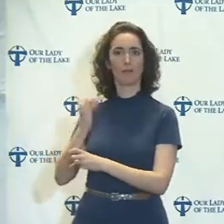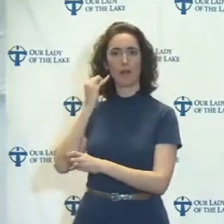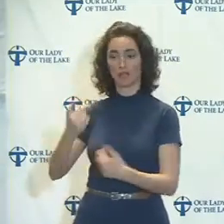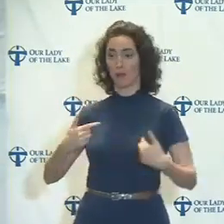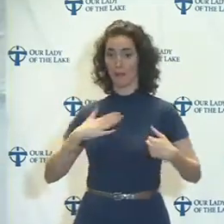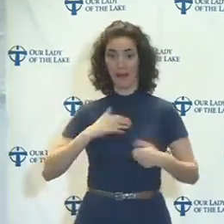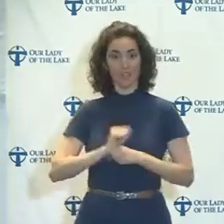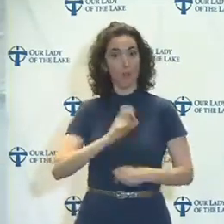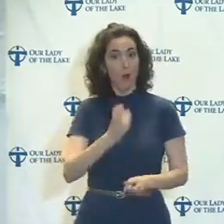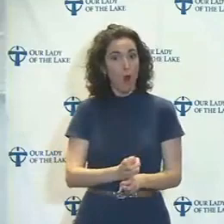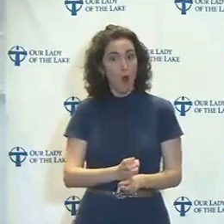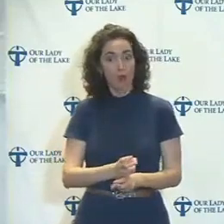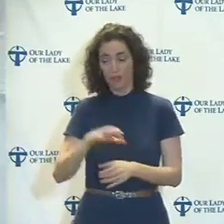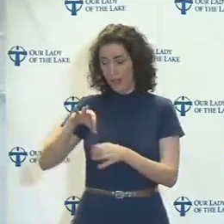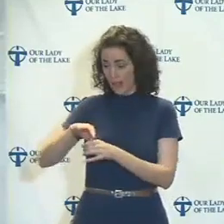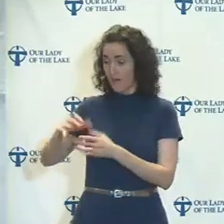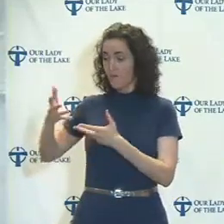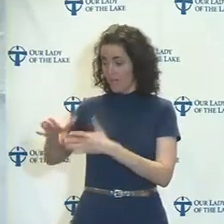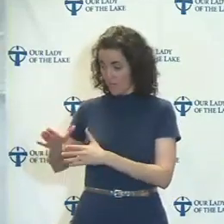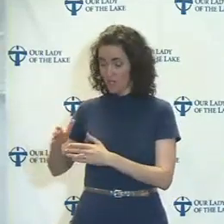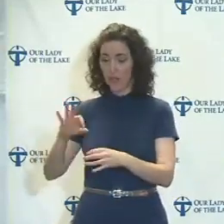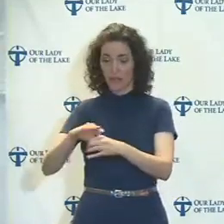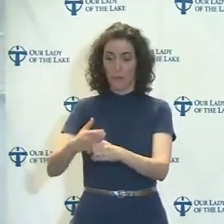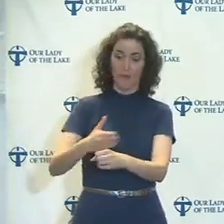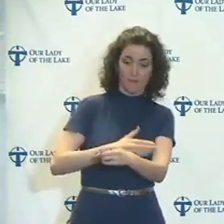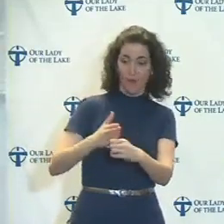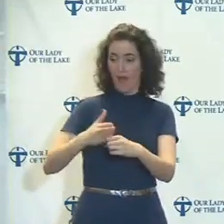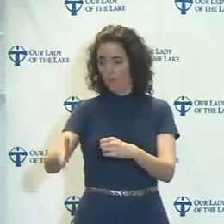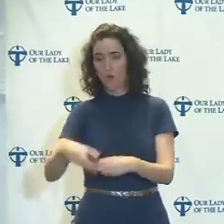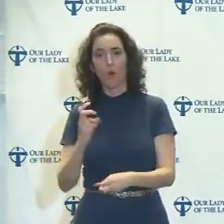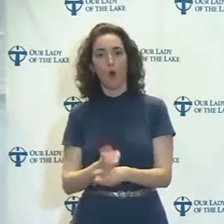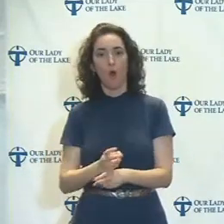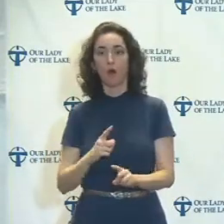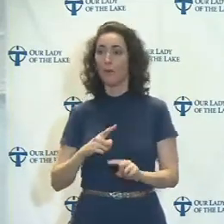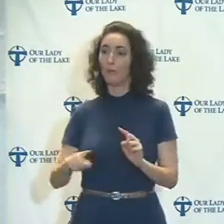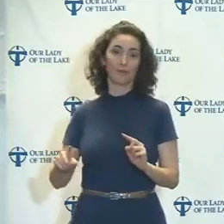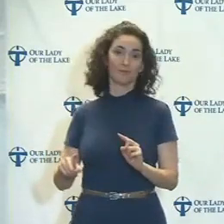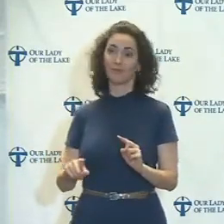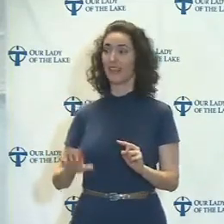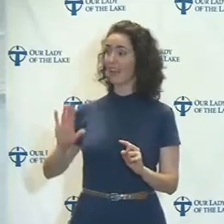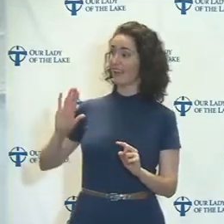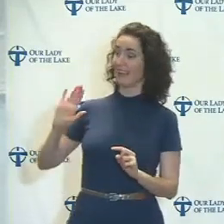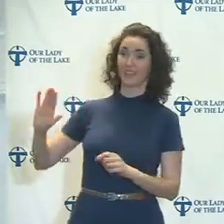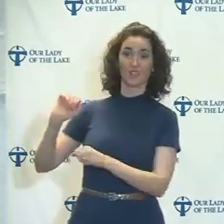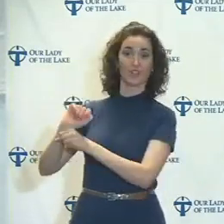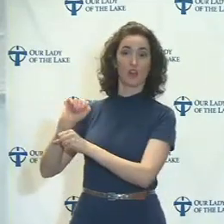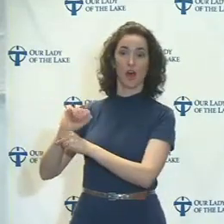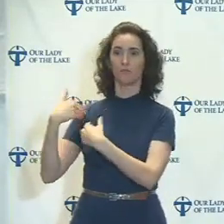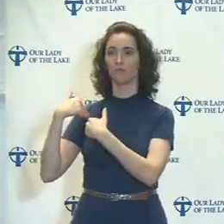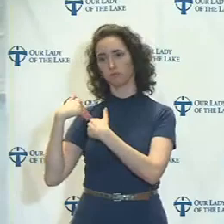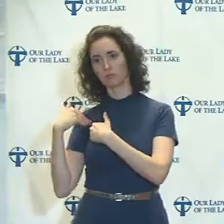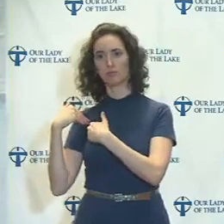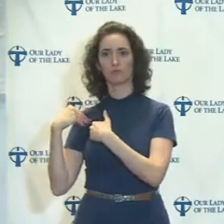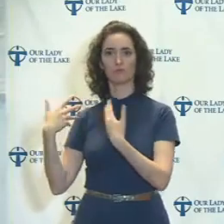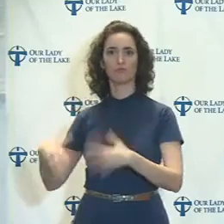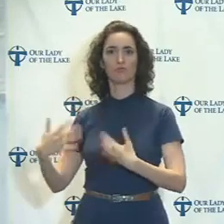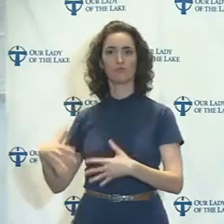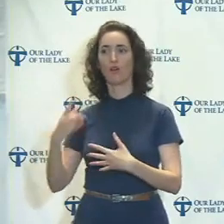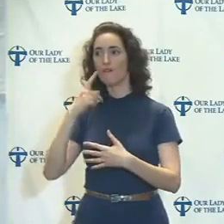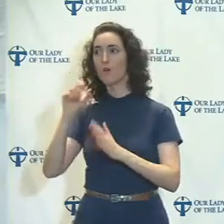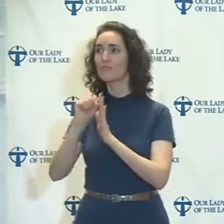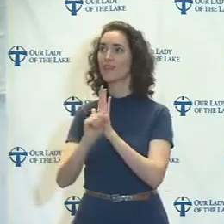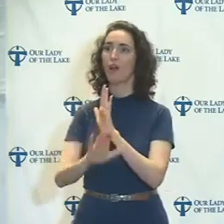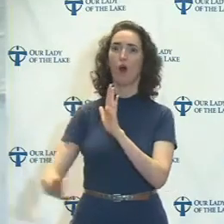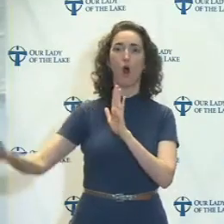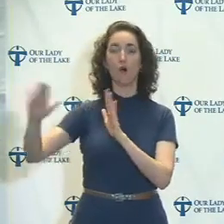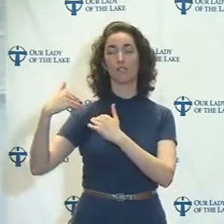this, post-election and prior to the election, but the fact of the matter is he's bearing the brunt of this for our great state,